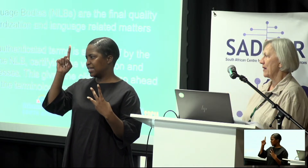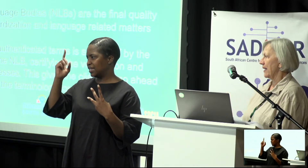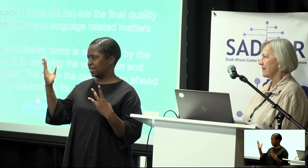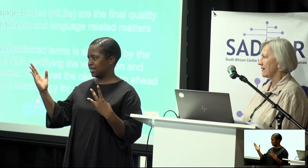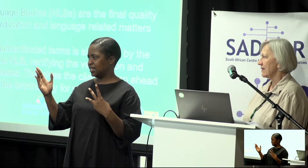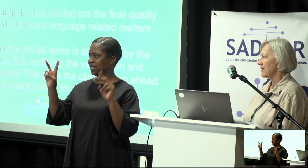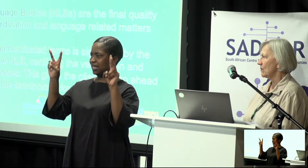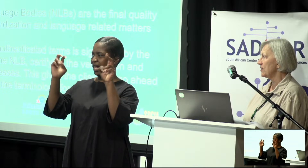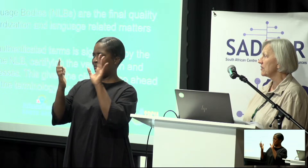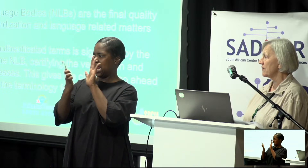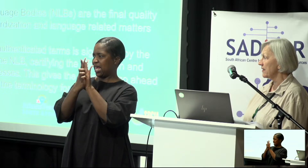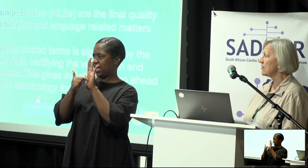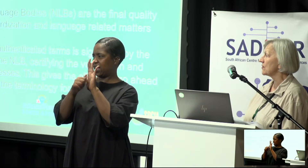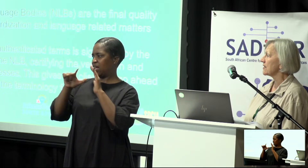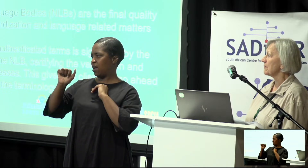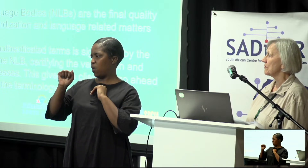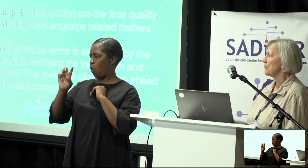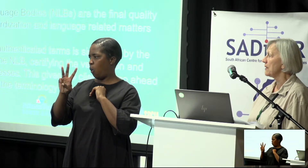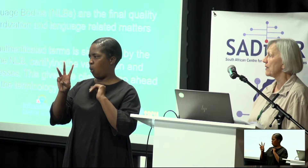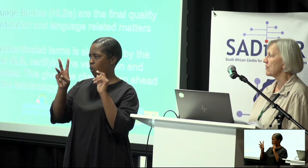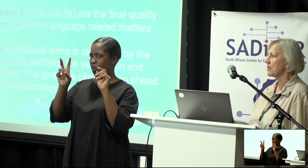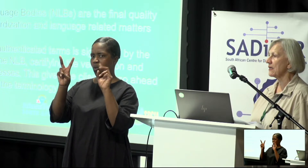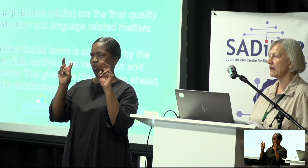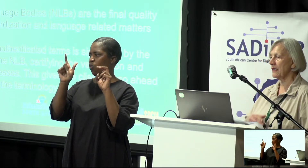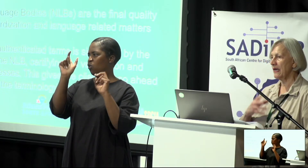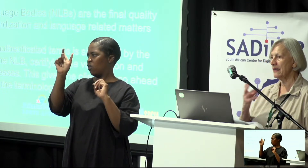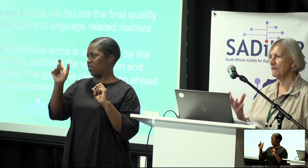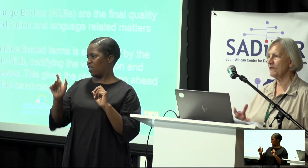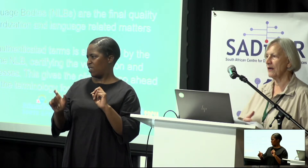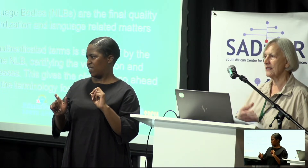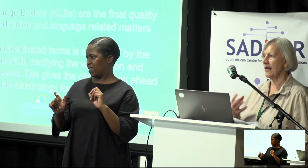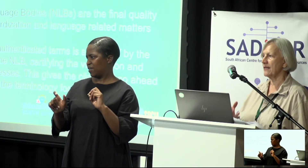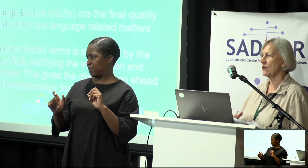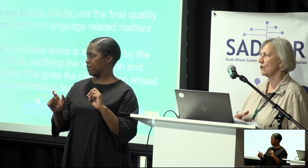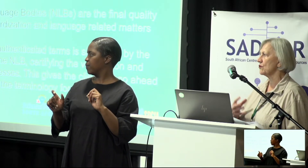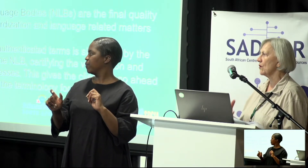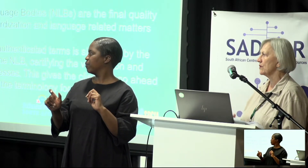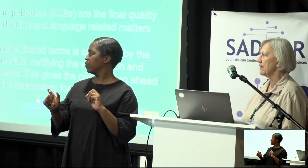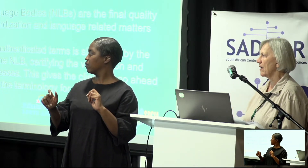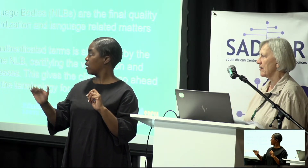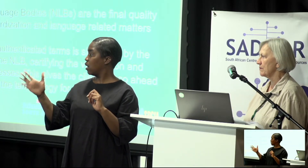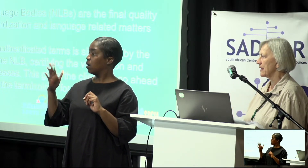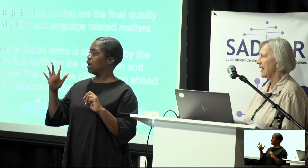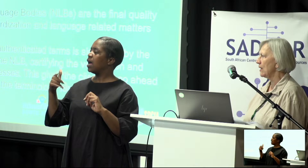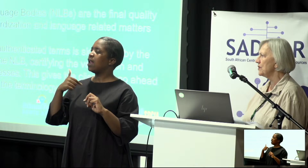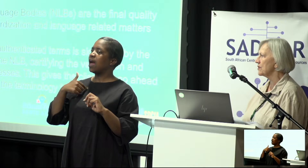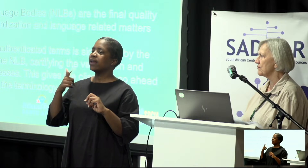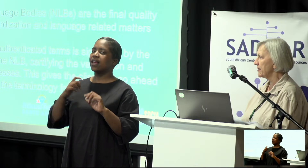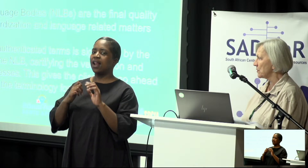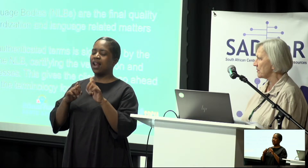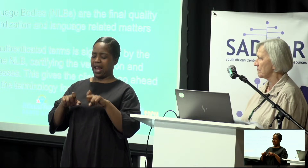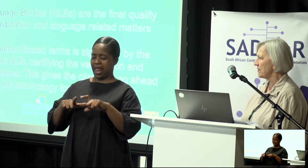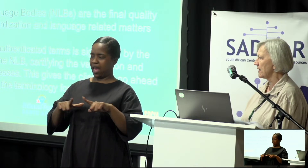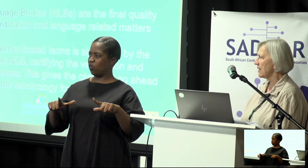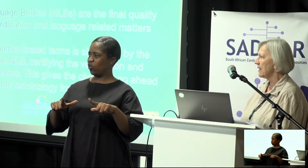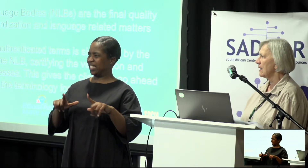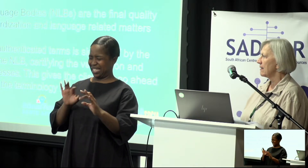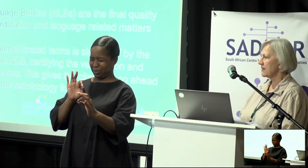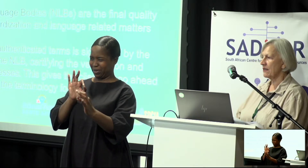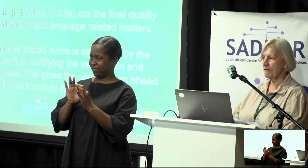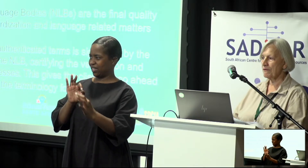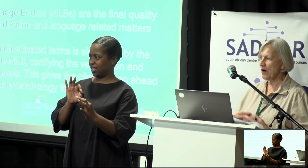legal domain, which is very interesting for me because it classifies as a controlled environment. Language is very